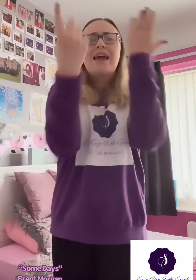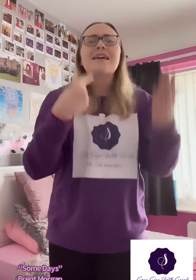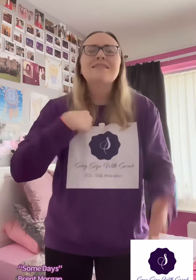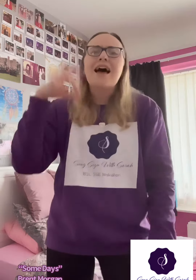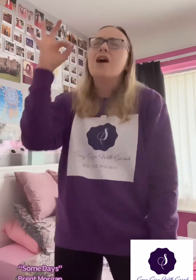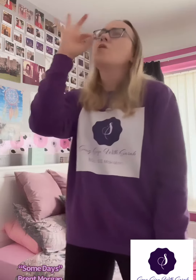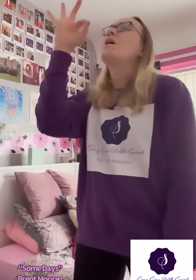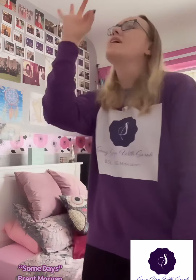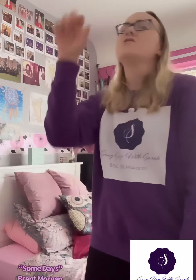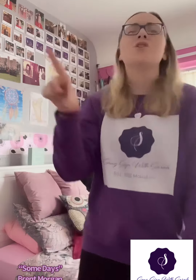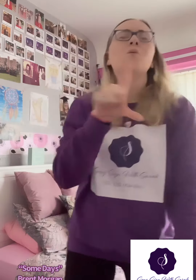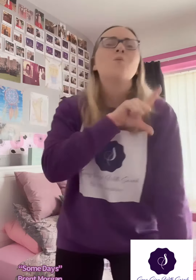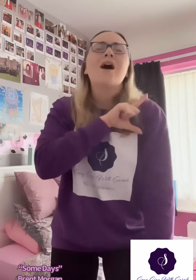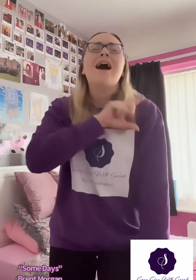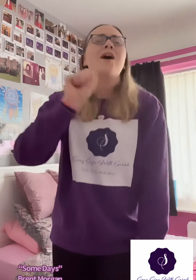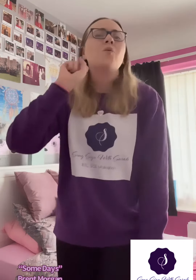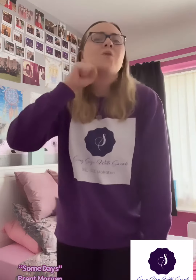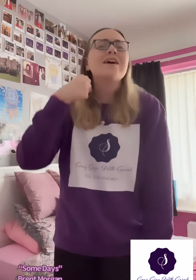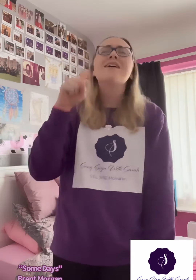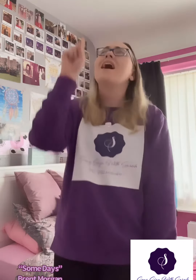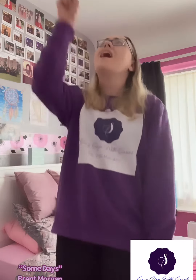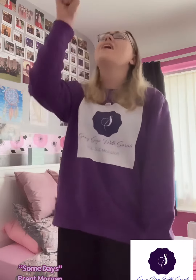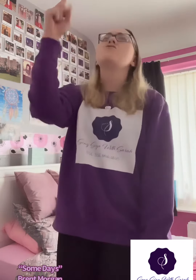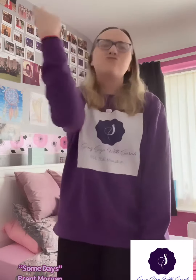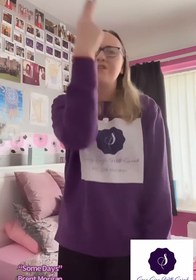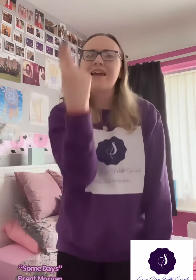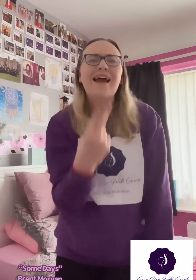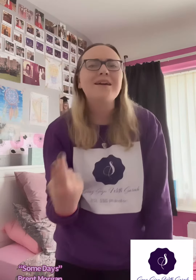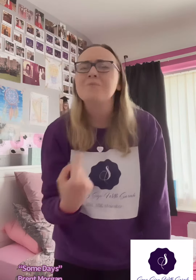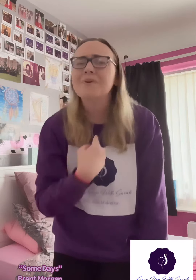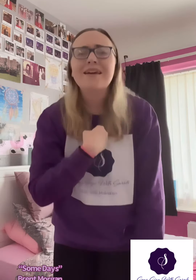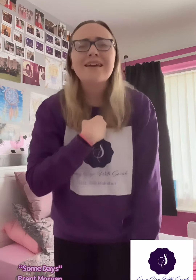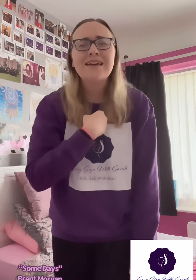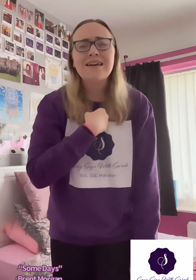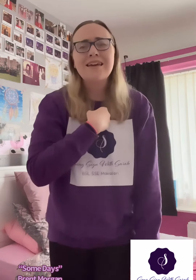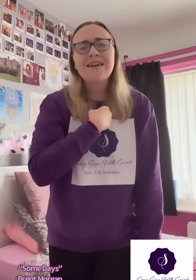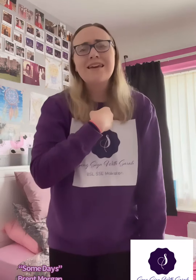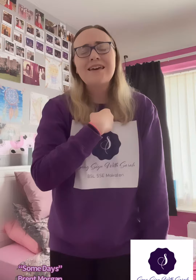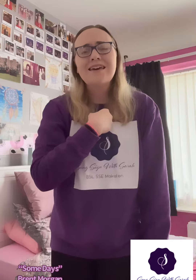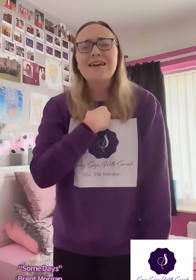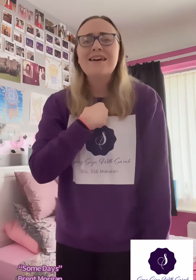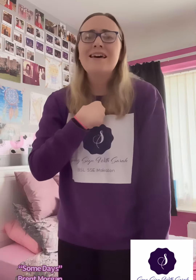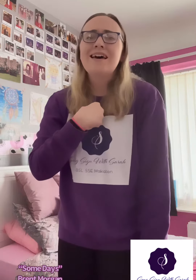Some days I question, why would God create me?